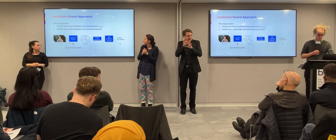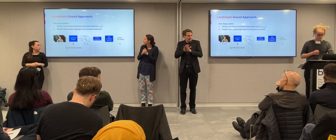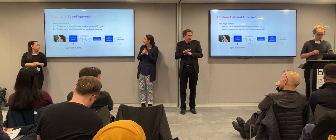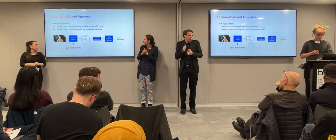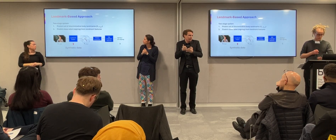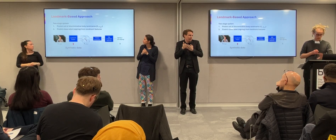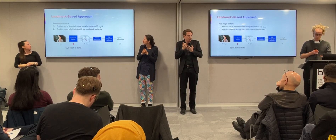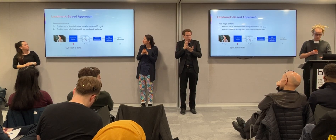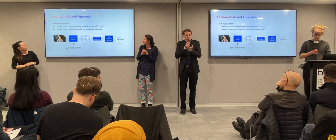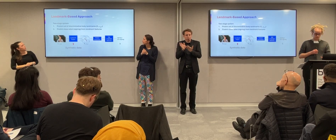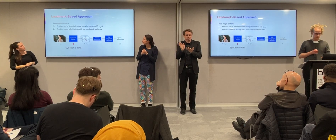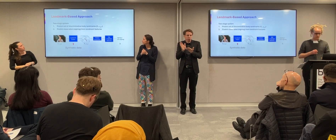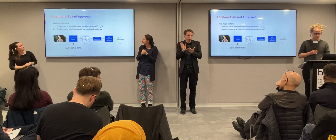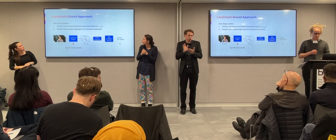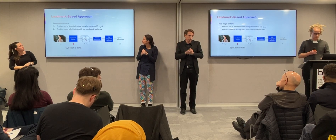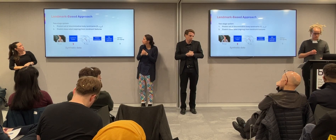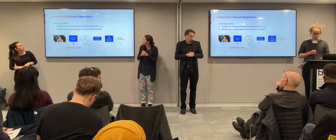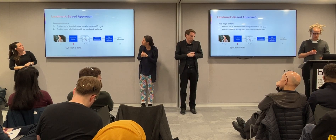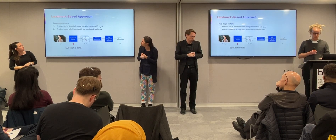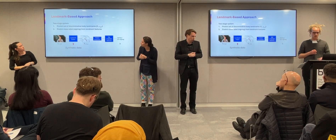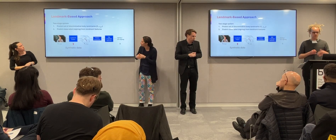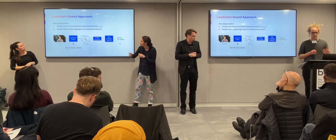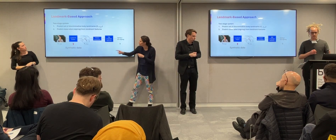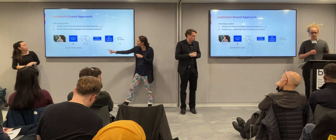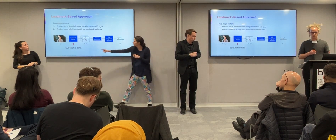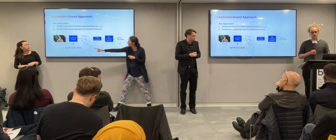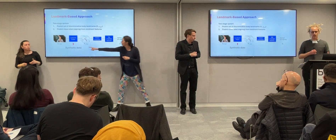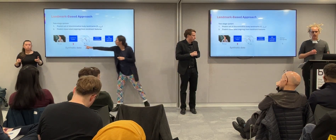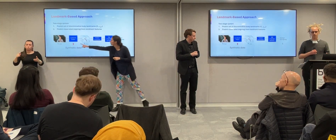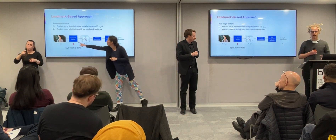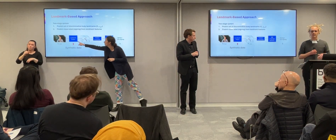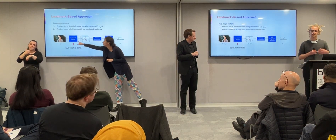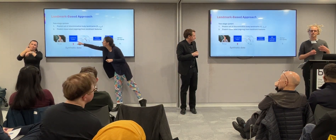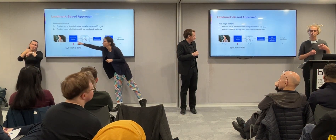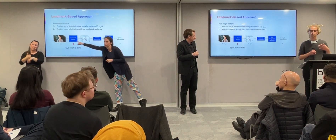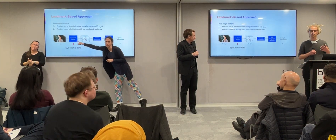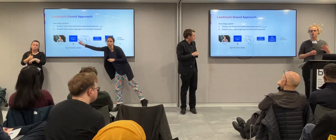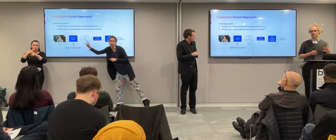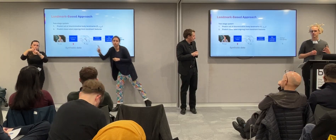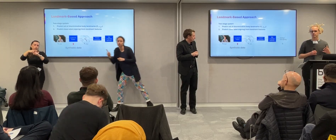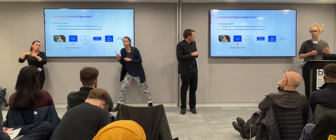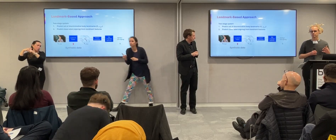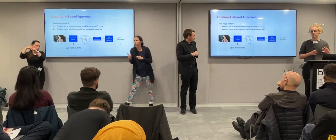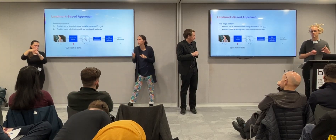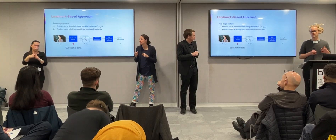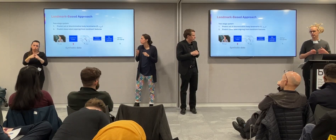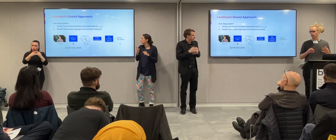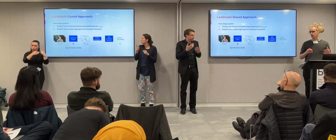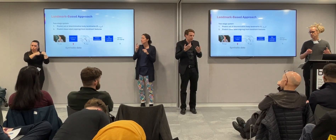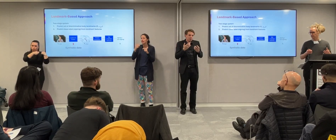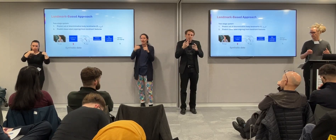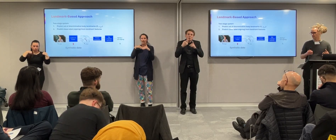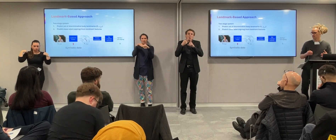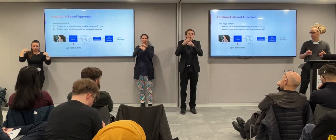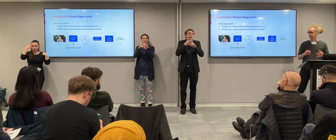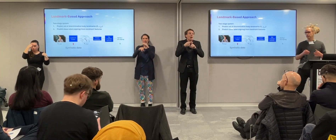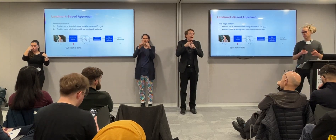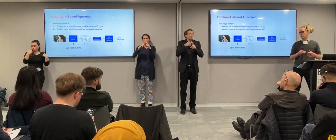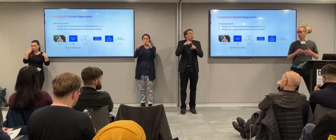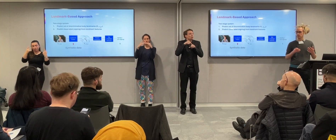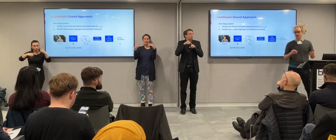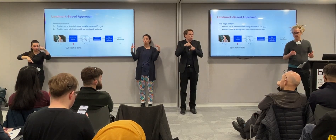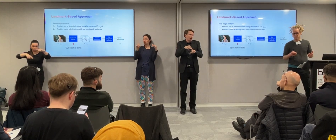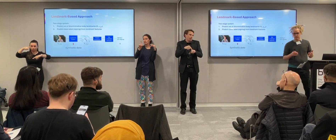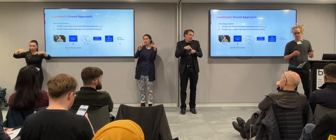Right, the landmark tracker, because it's kind of having access to very diverse data and